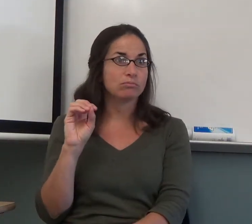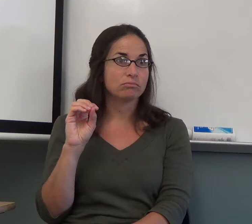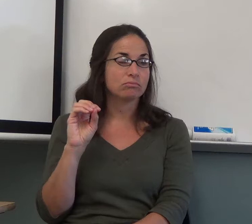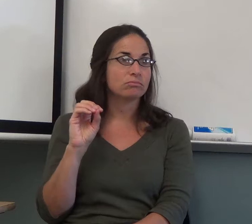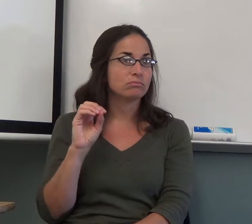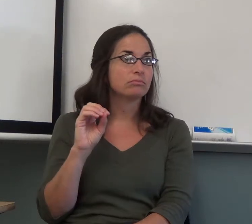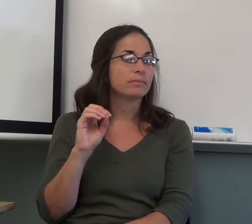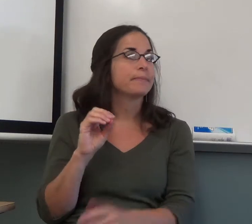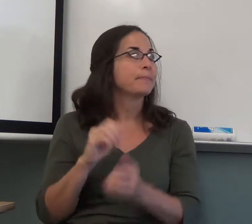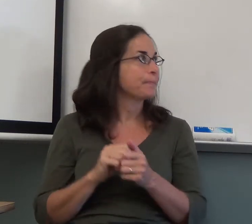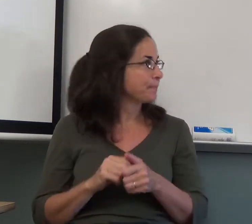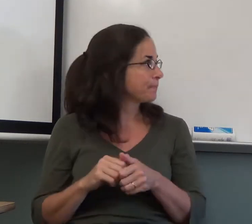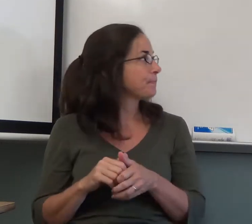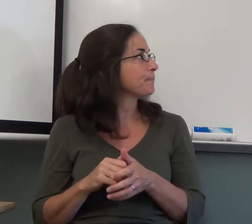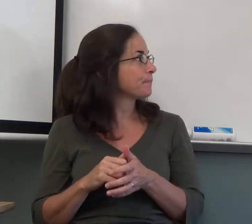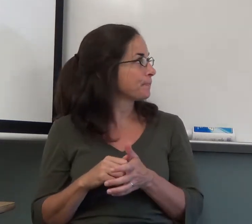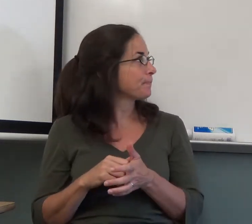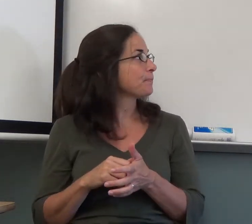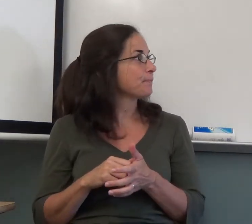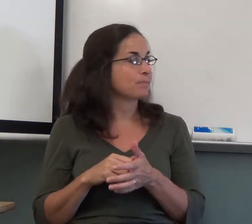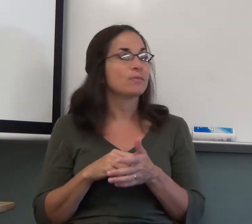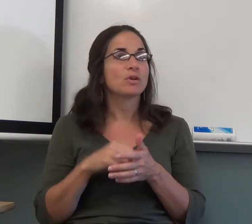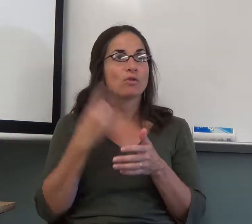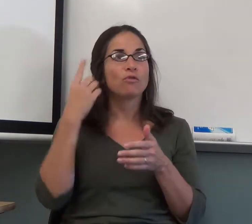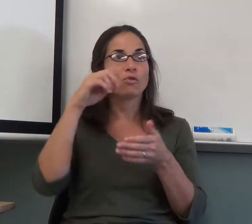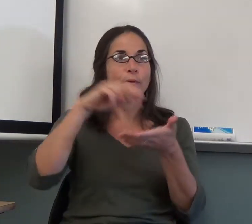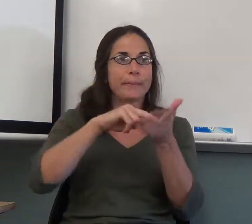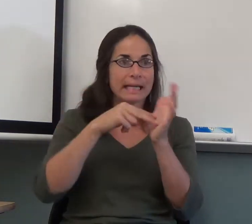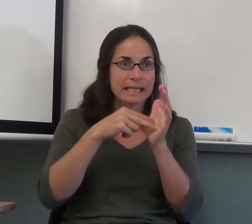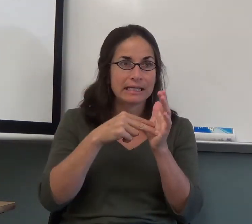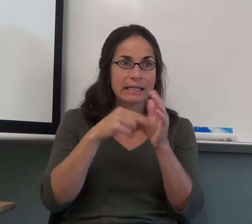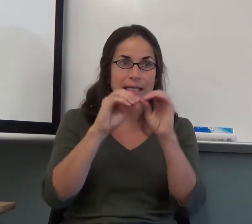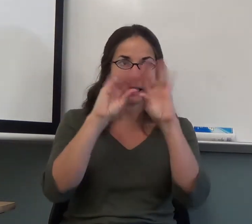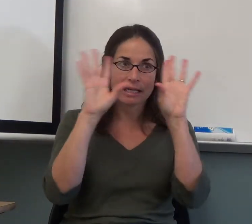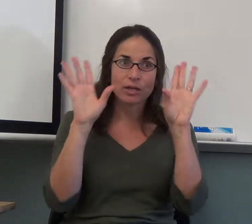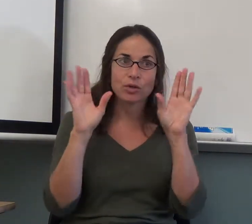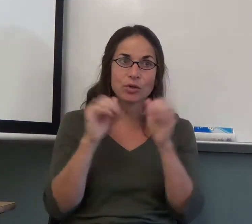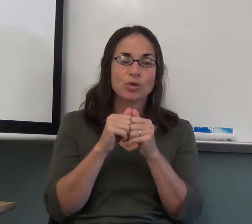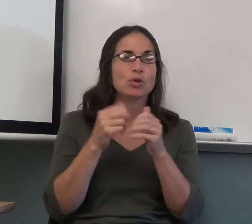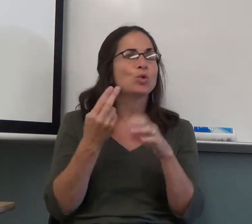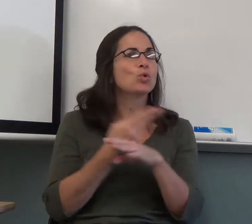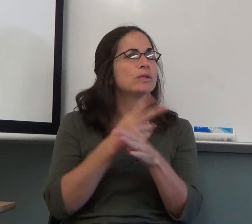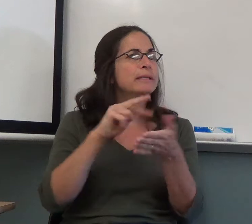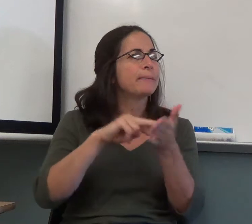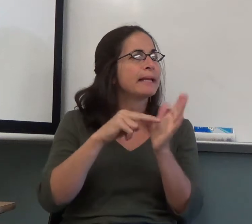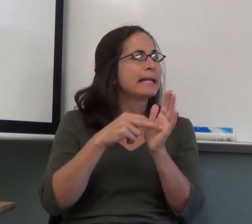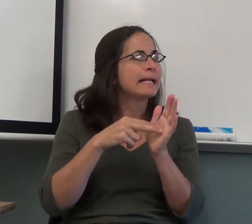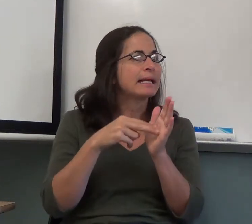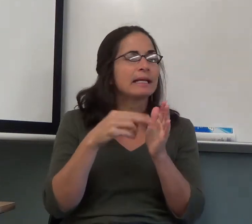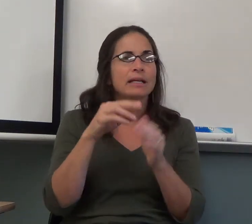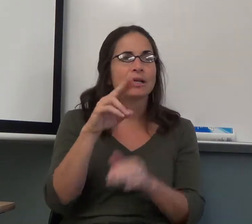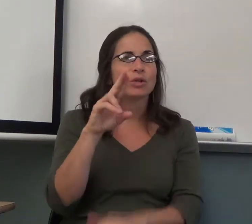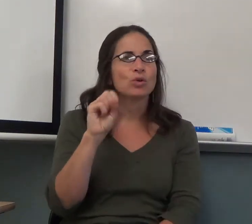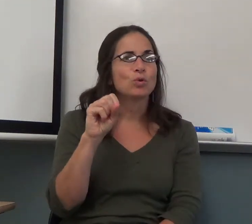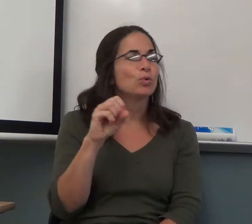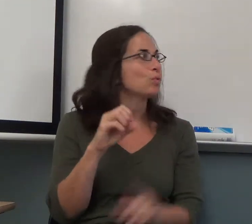and use meaning. Okay, what do I mean by use meaning? Anybody want to take a guess what I mean by use